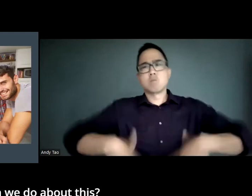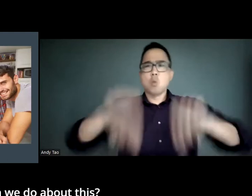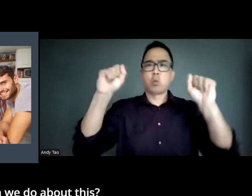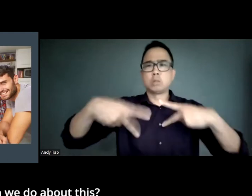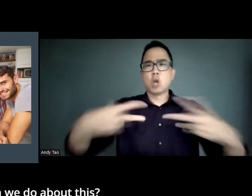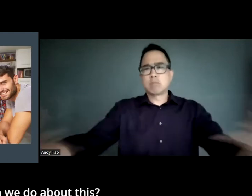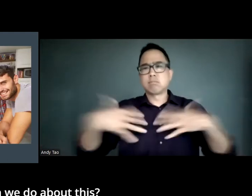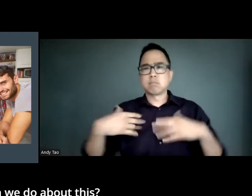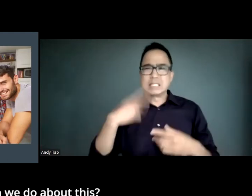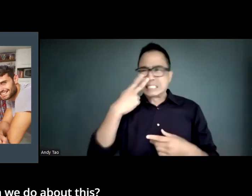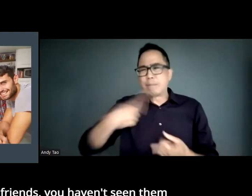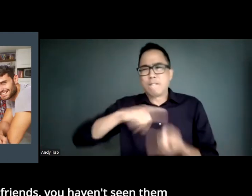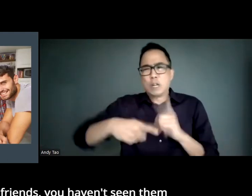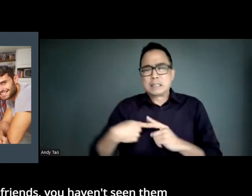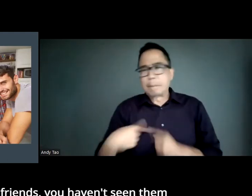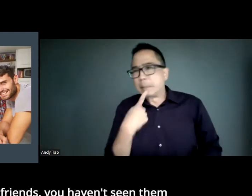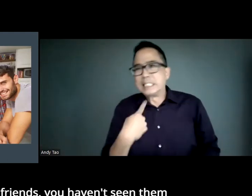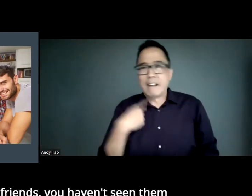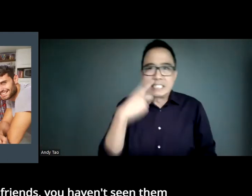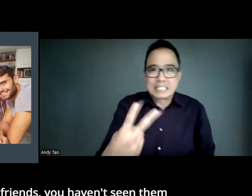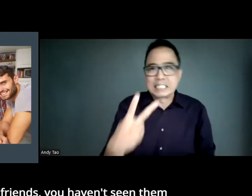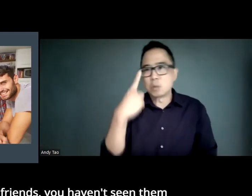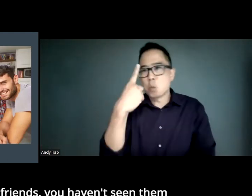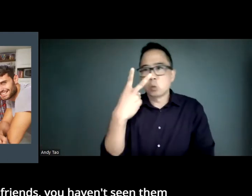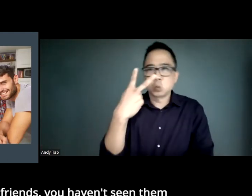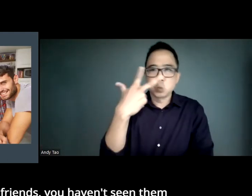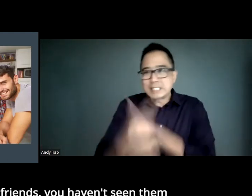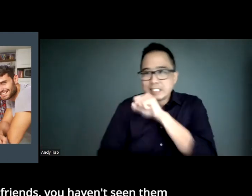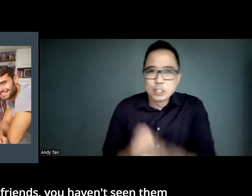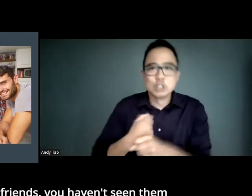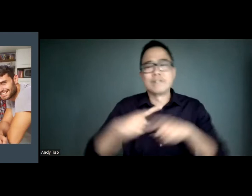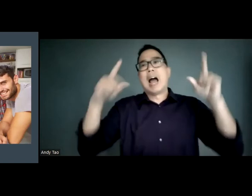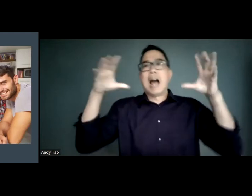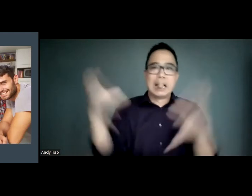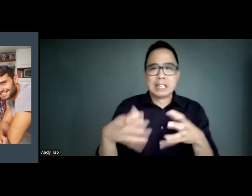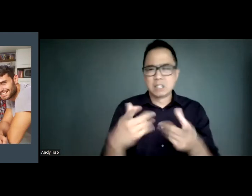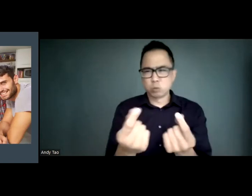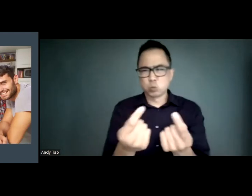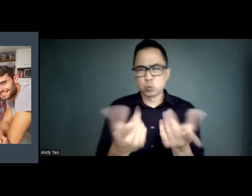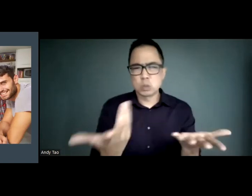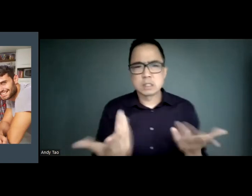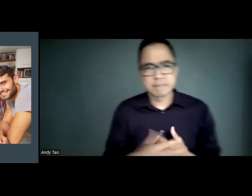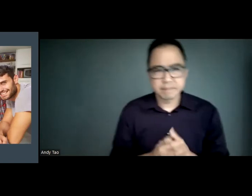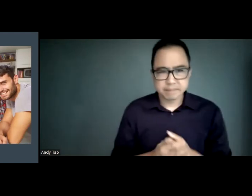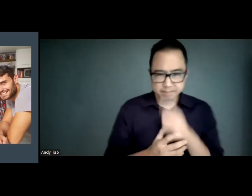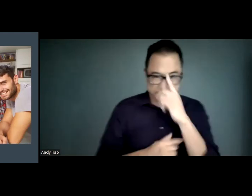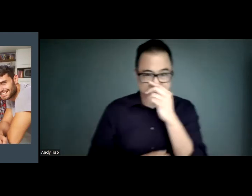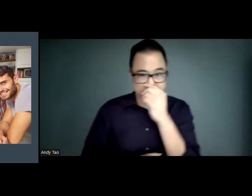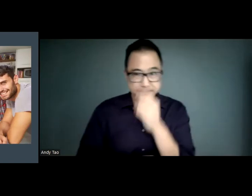and more. You know, let's say you're hosting a party. You miss seeing your friends. You haven't seen people